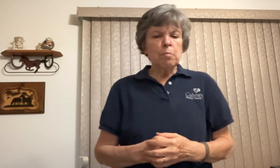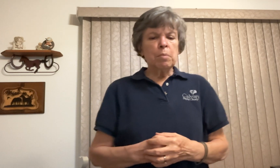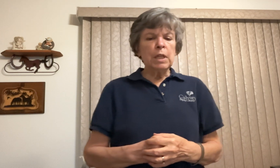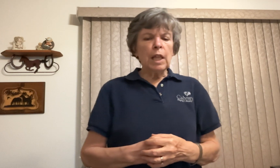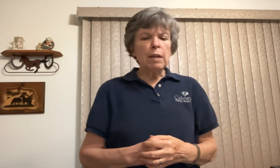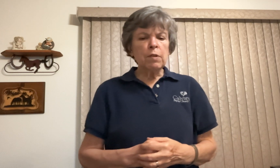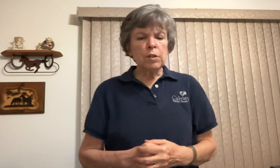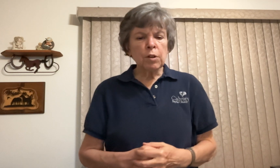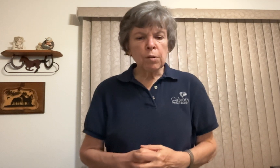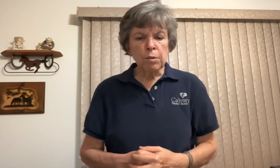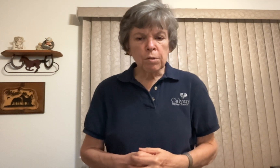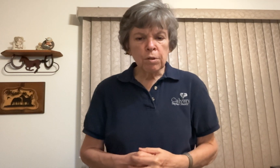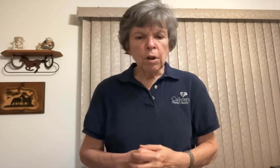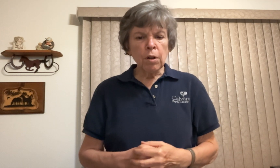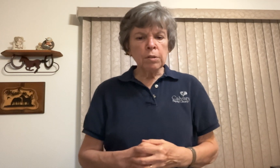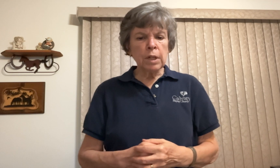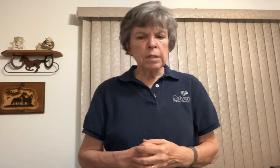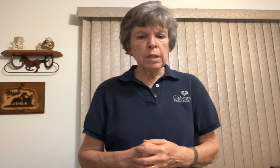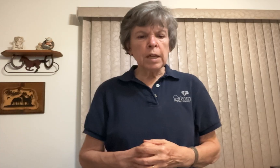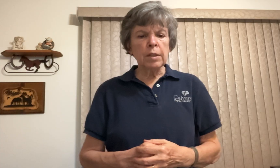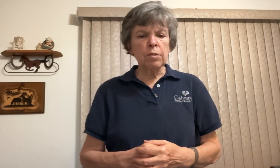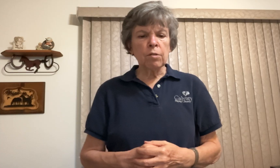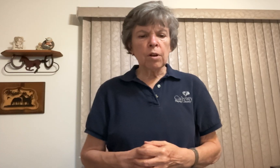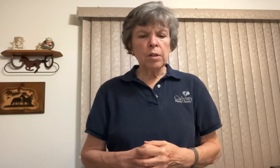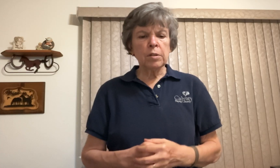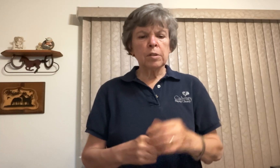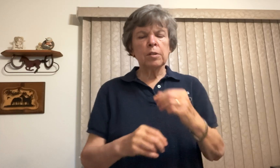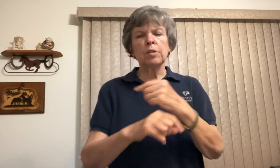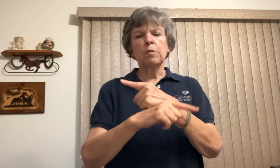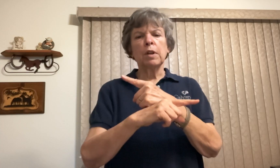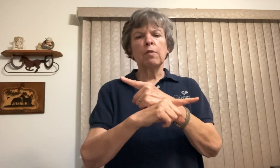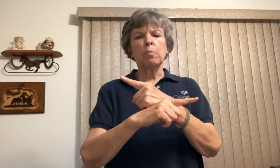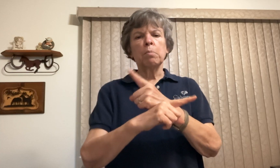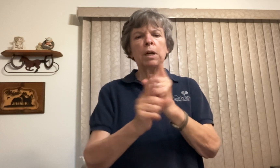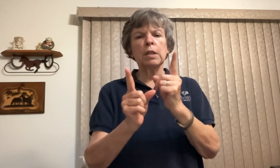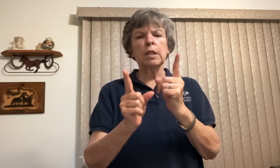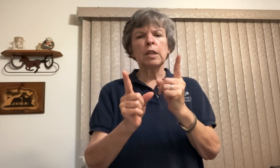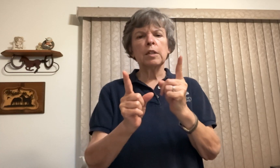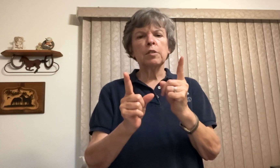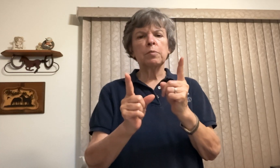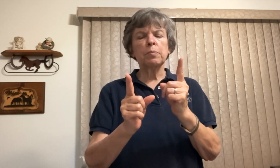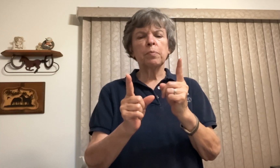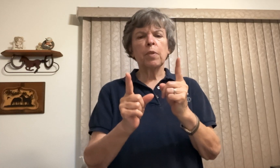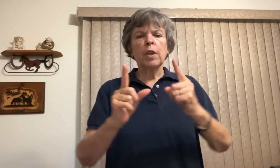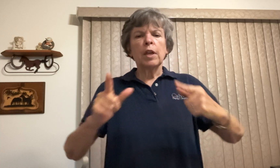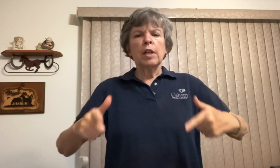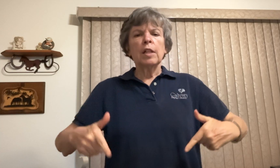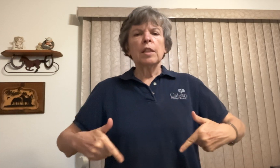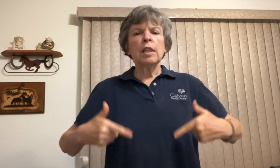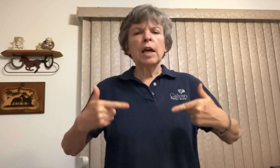But life eternal calls us at the cross. So we have our but again. Life